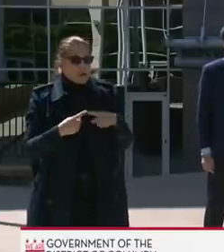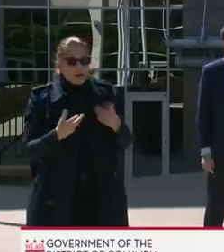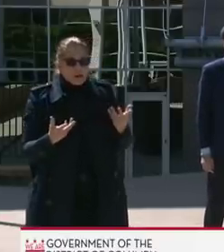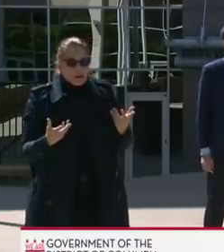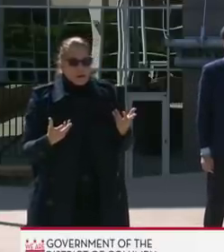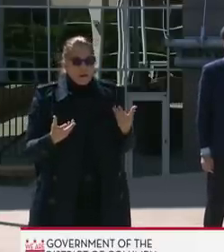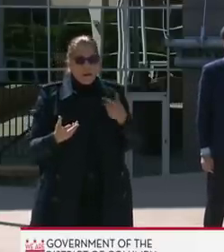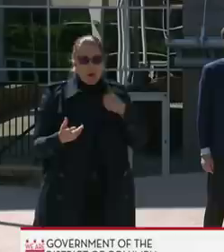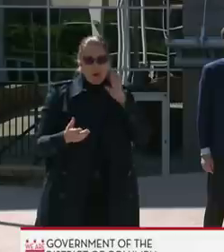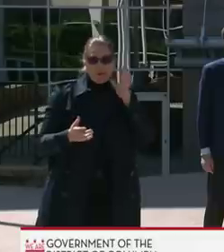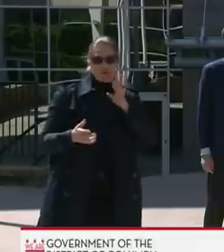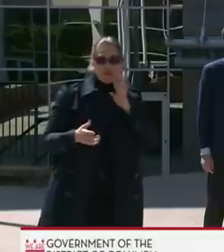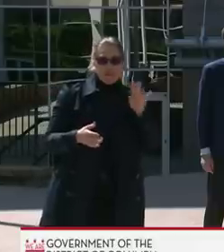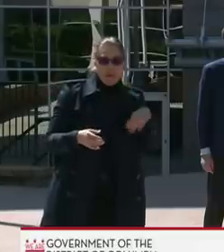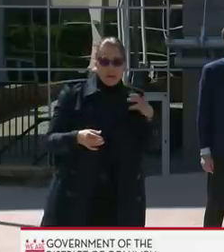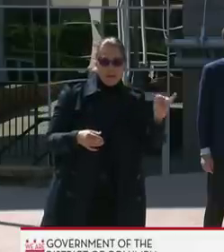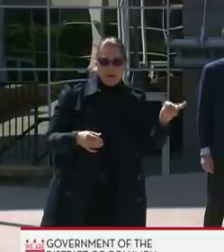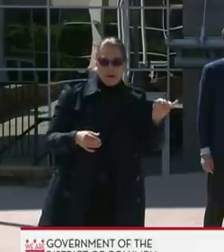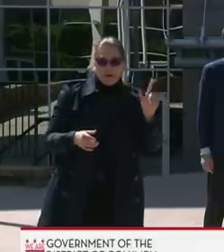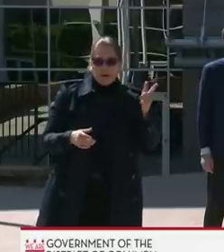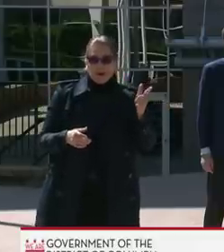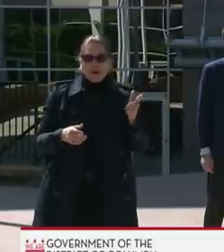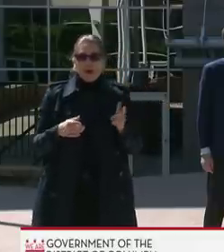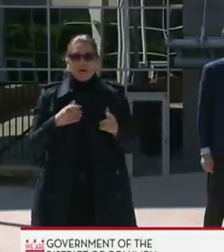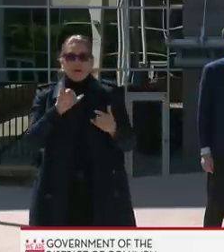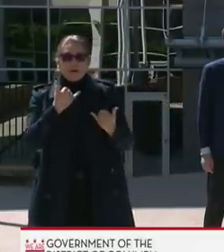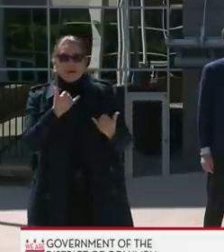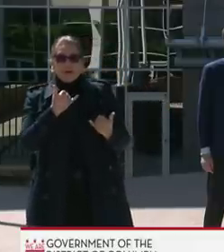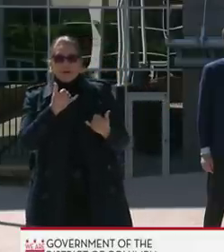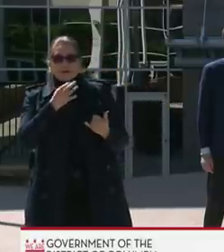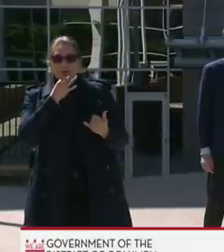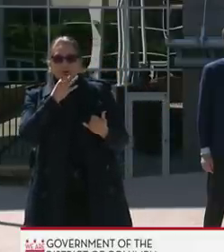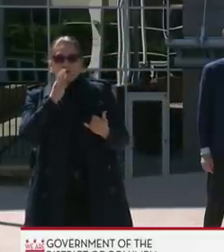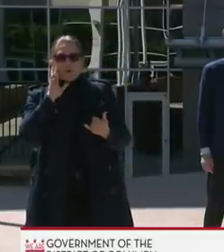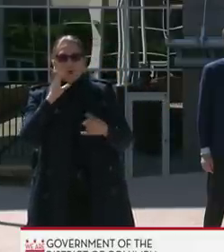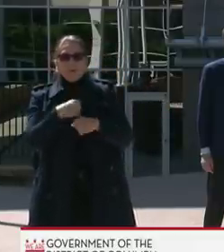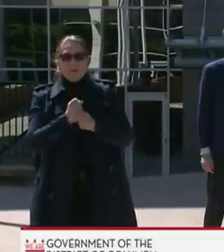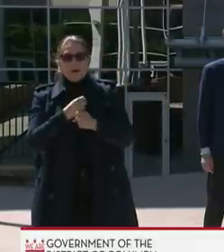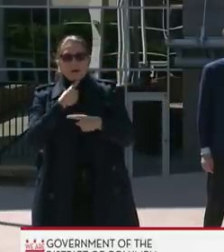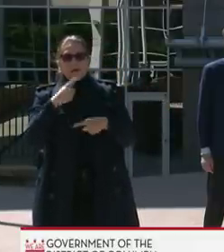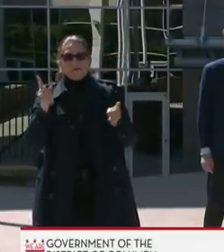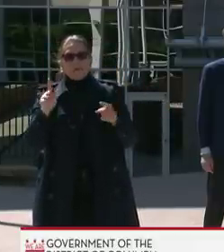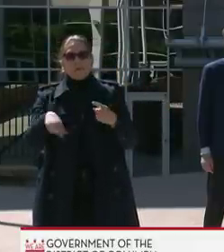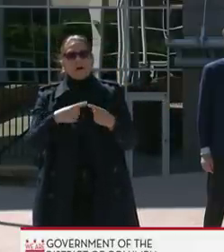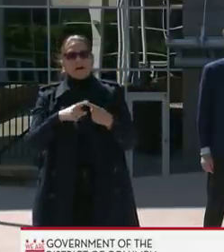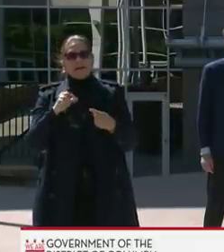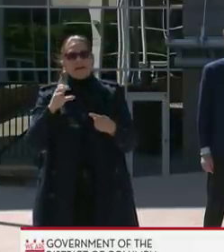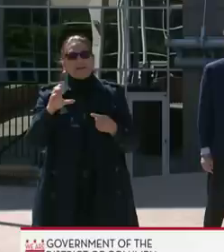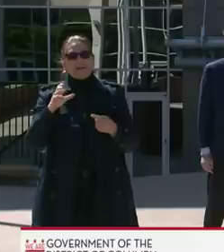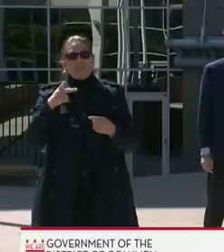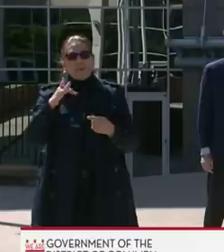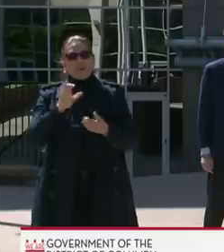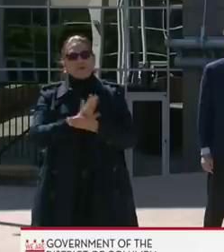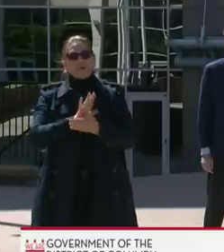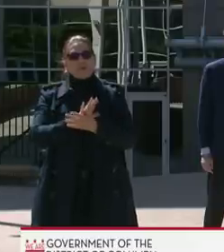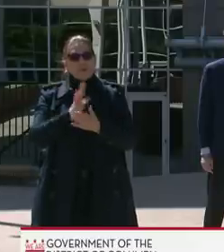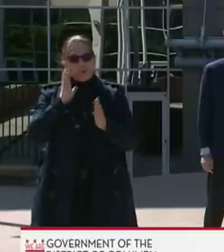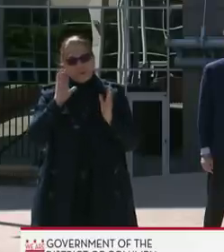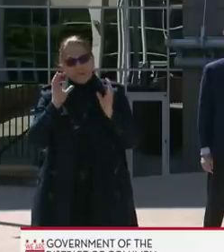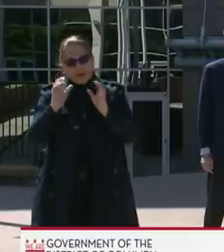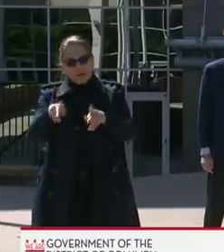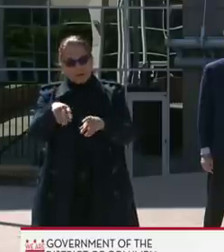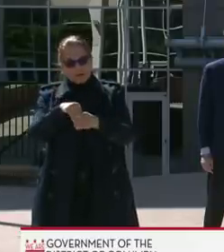will announce the date that DC Public Schools returns as we have more information about